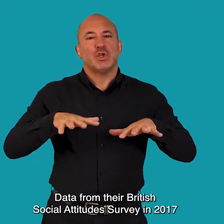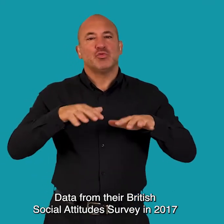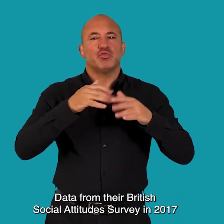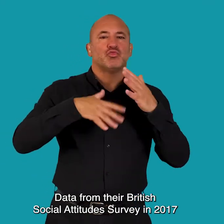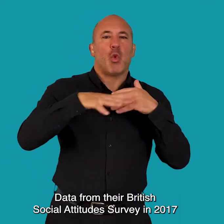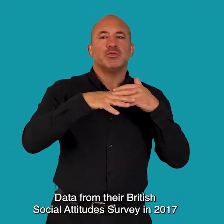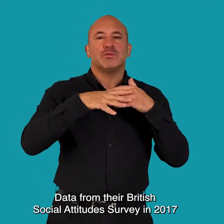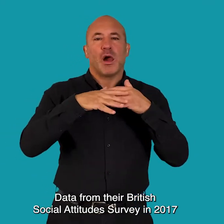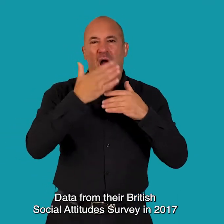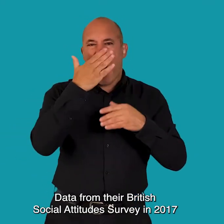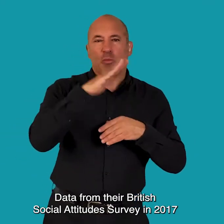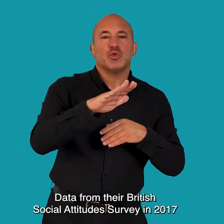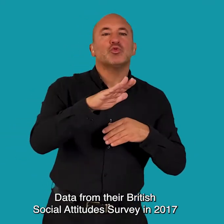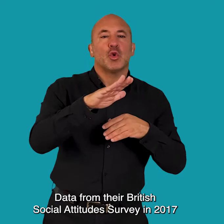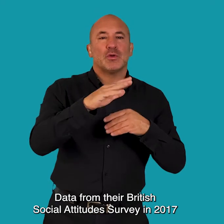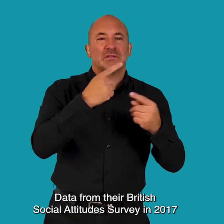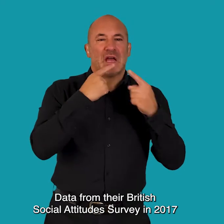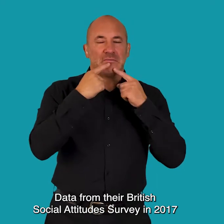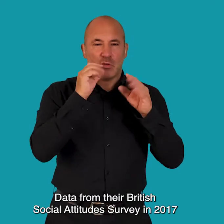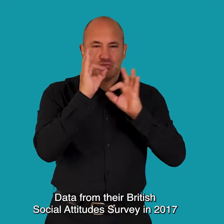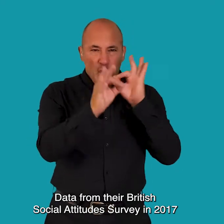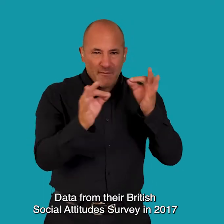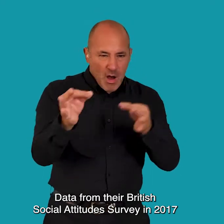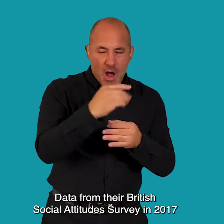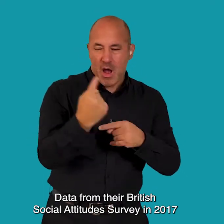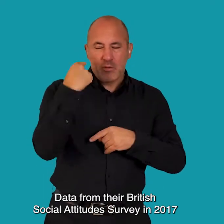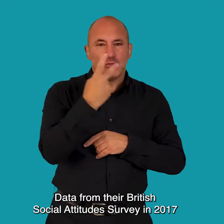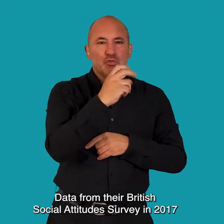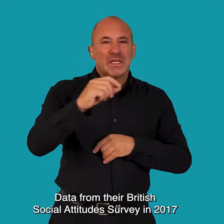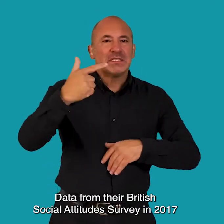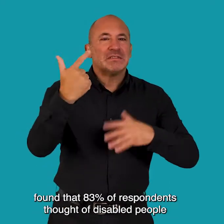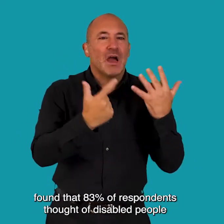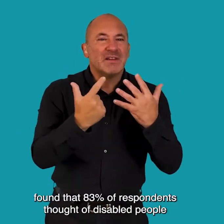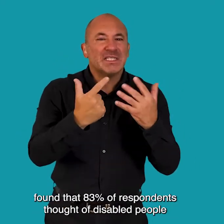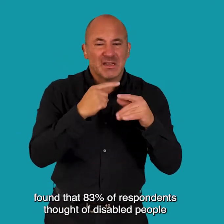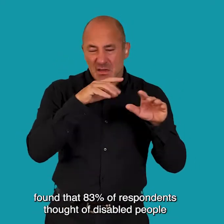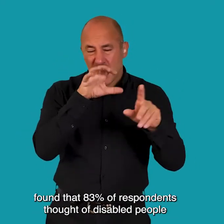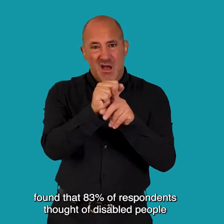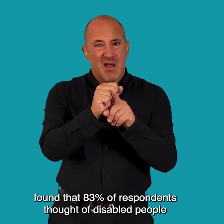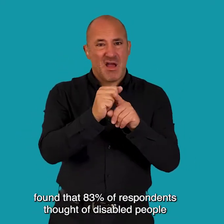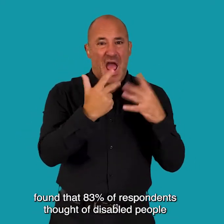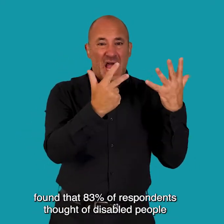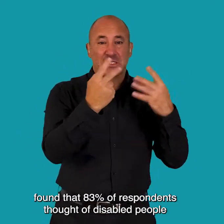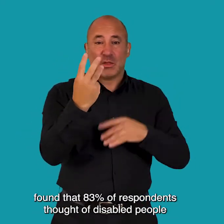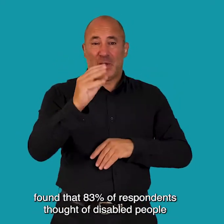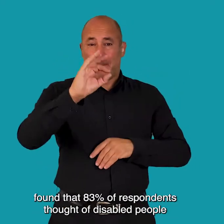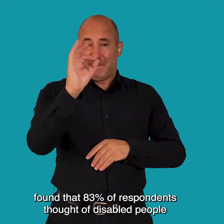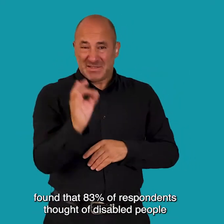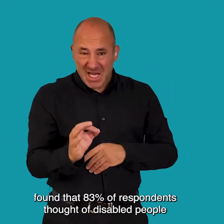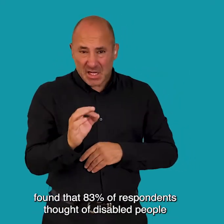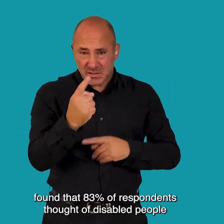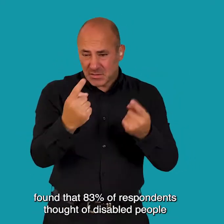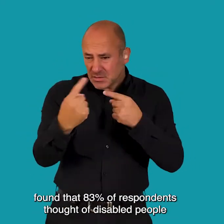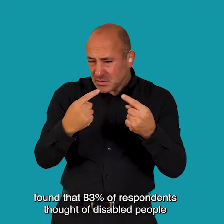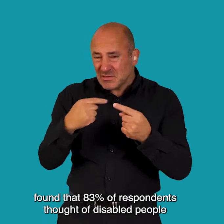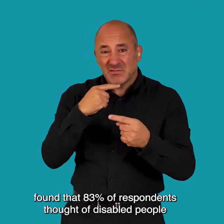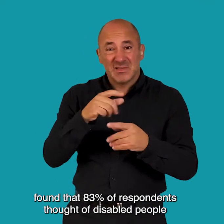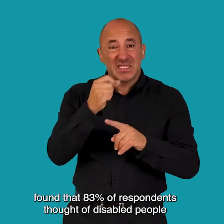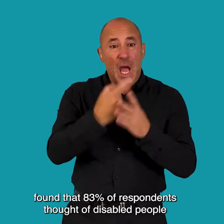British Social Attitudes Survey in 2017 found that 83% of respondents thought of disabled people as